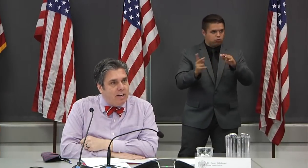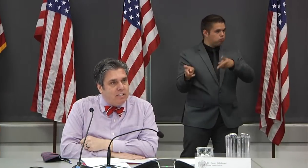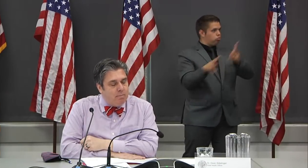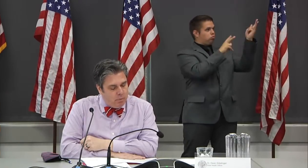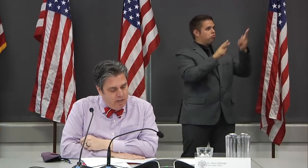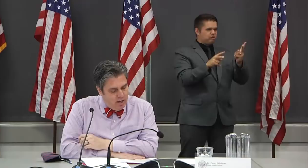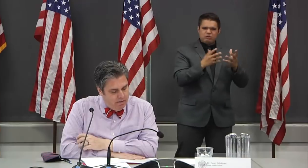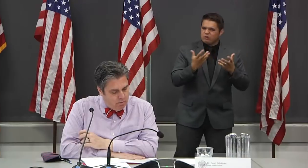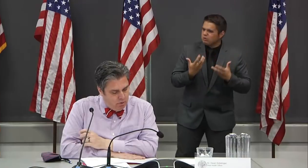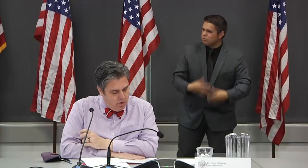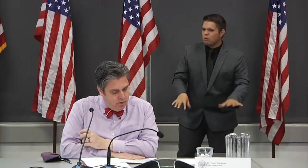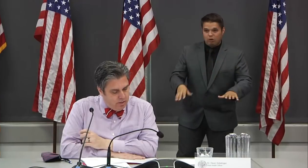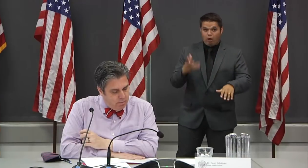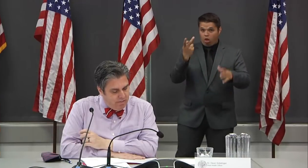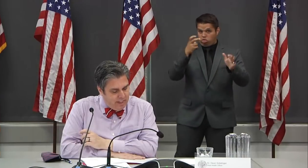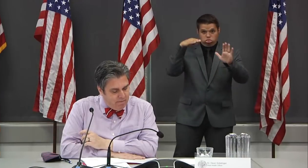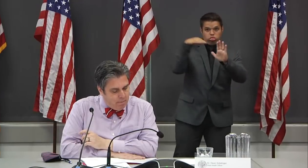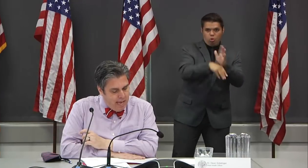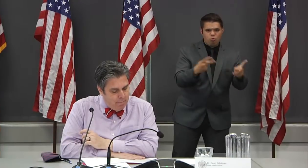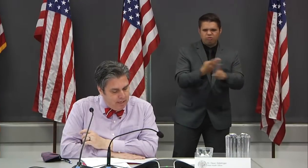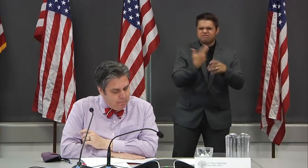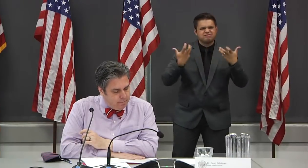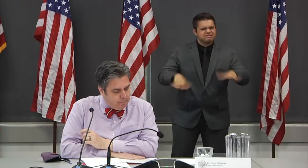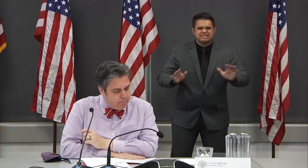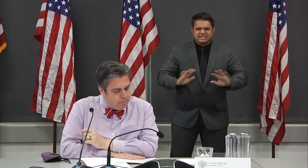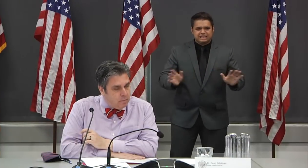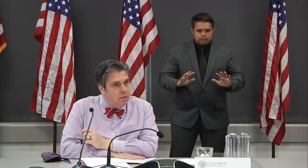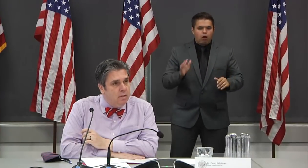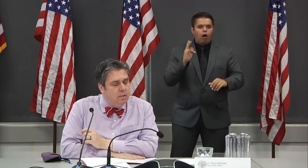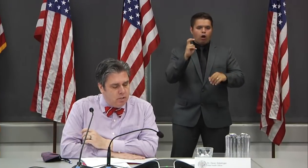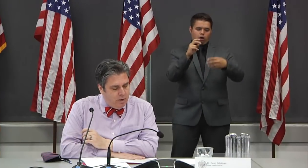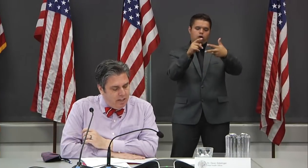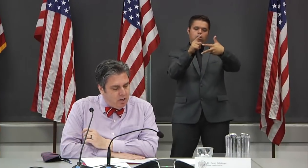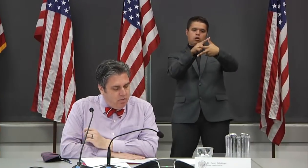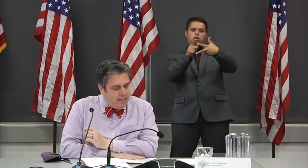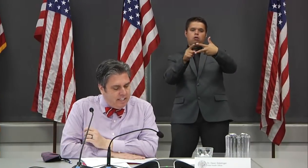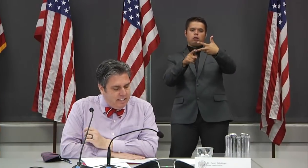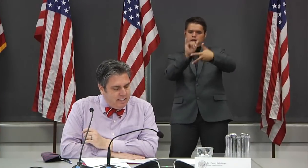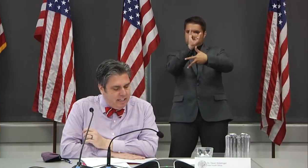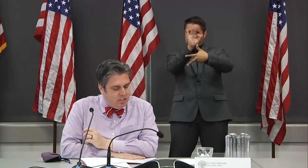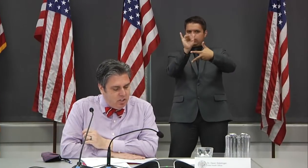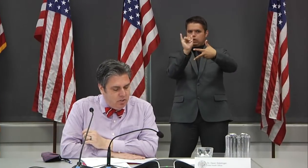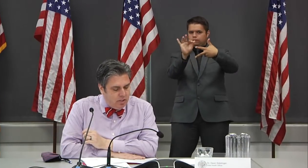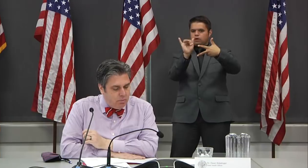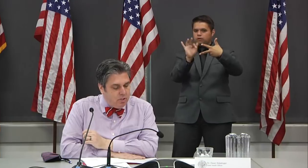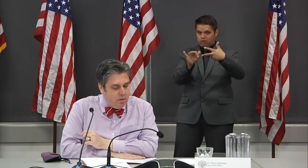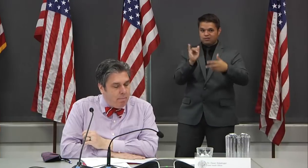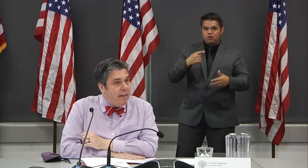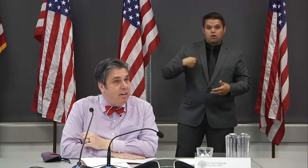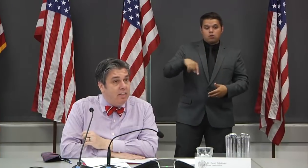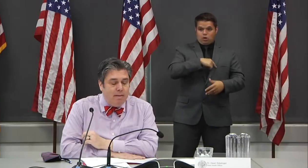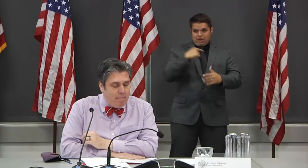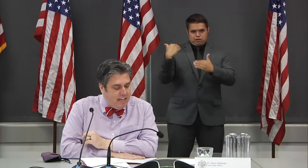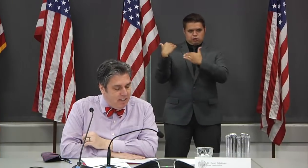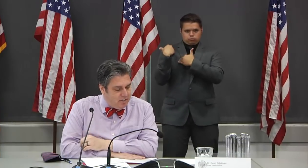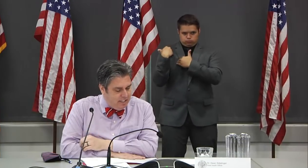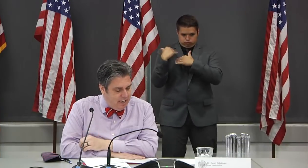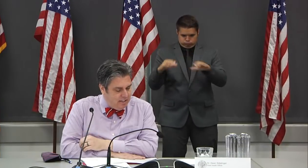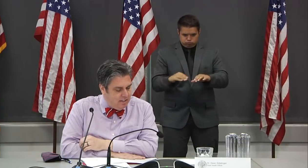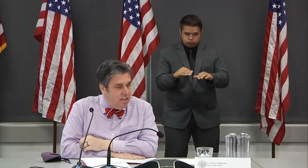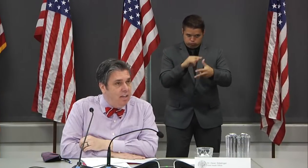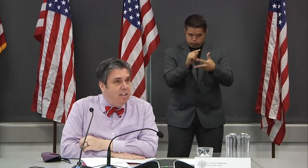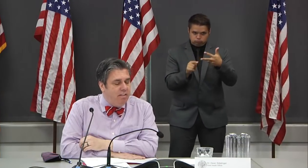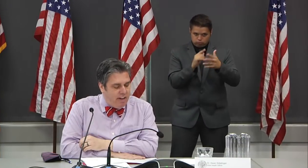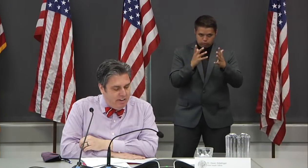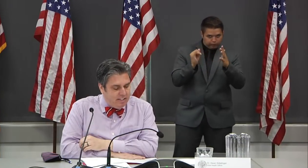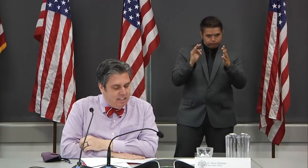in that direction, but we all have a role to prevent that from happening. So while our COVID-19 data shows that we're doing better than many other